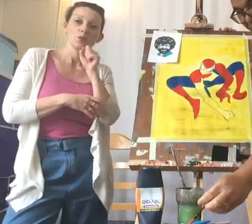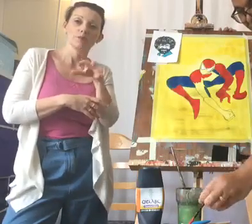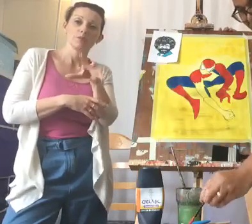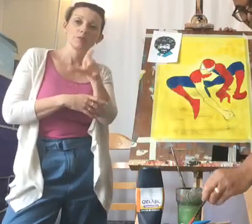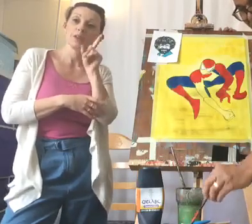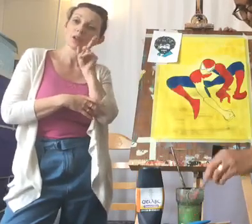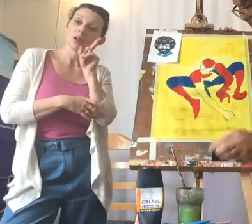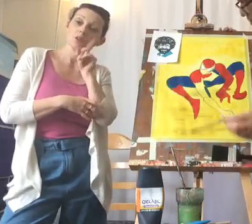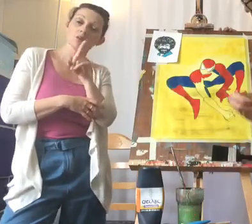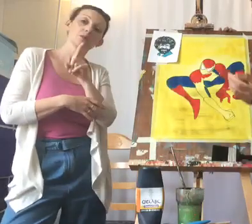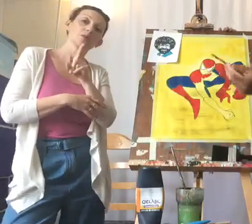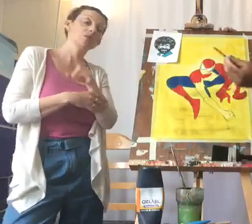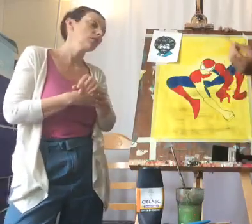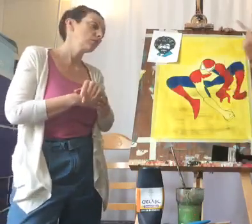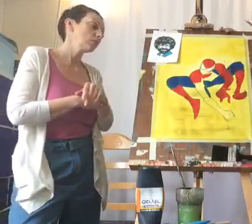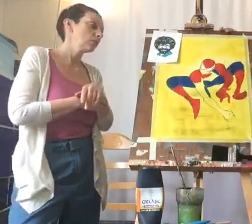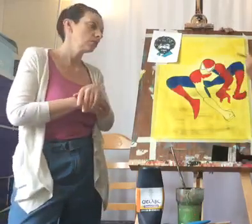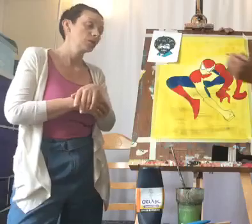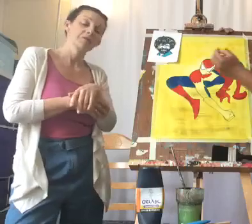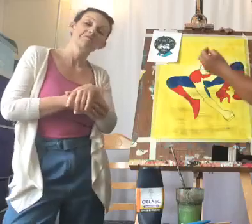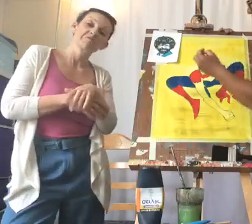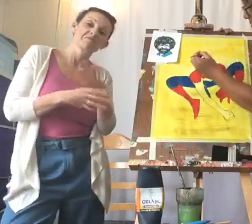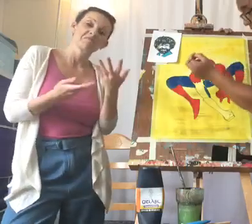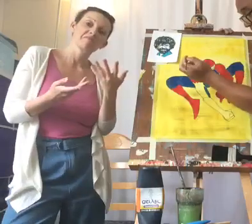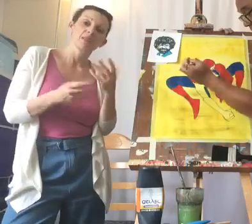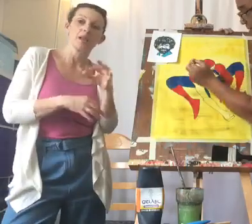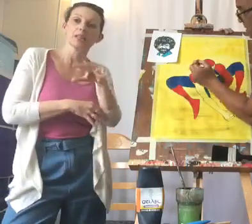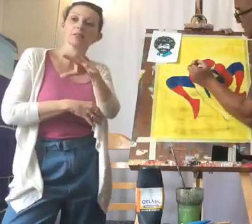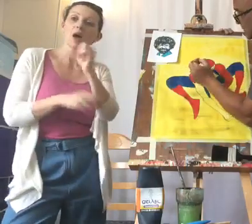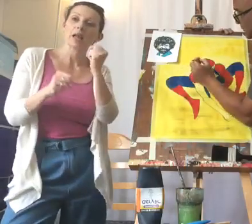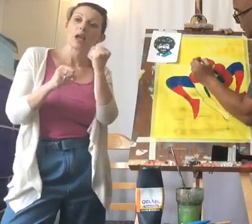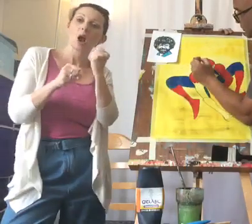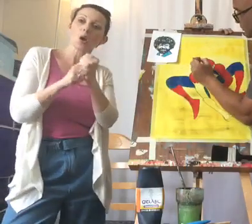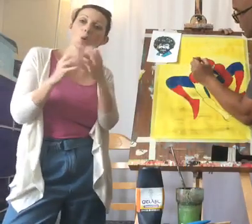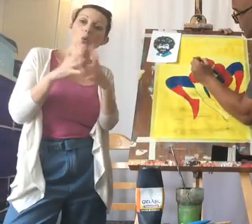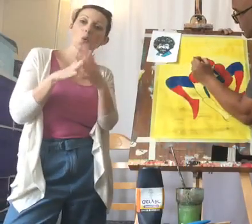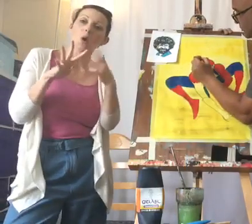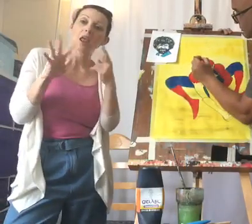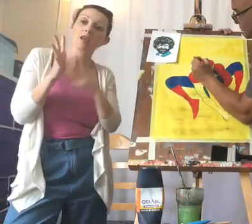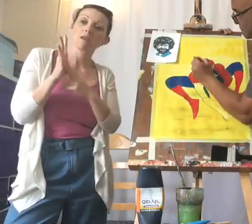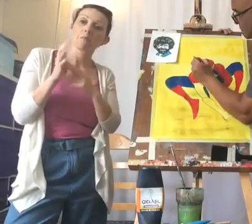Or Spider Girl? Or, yeah, or Spider-Gwen.